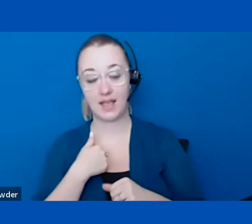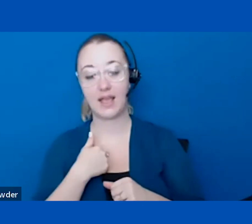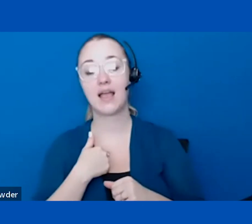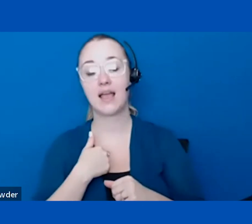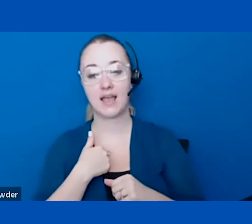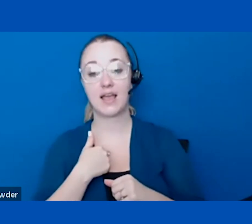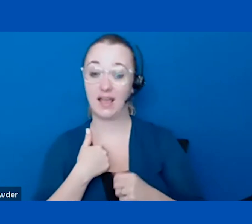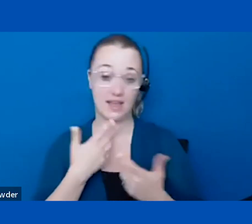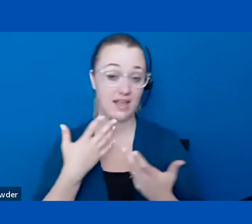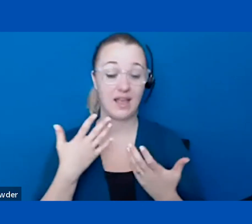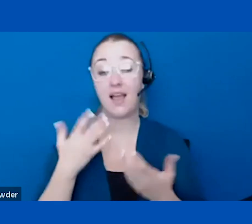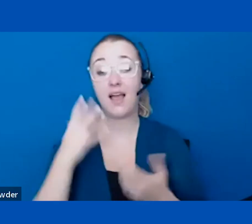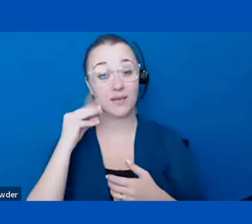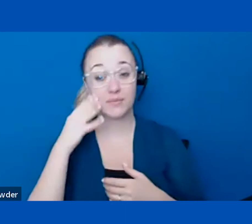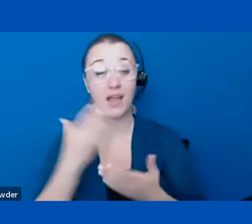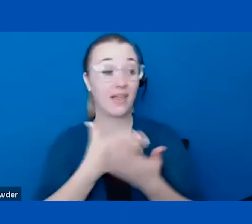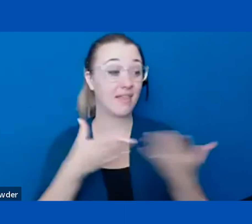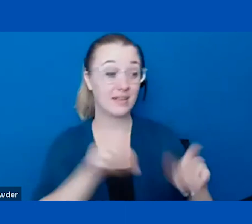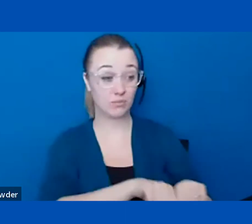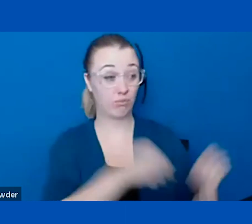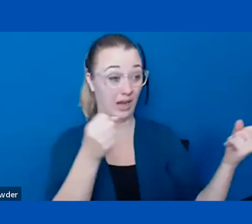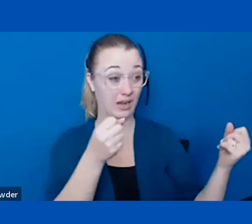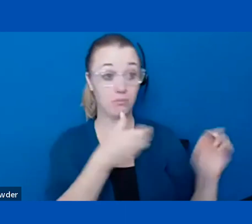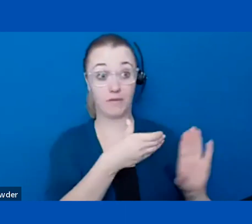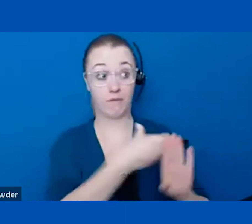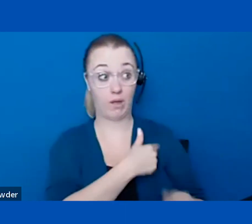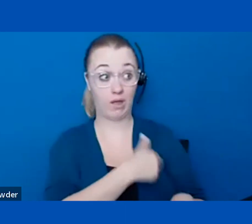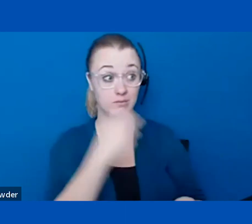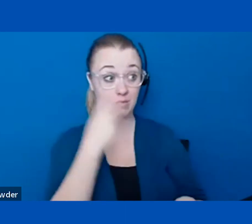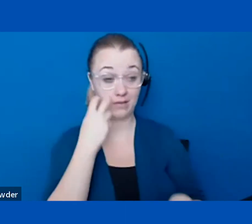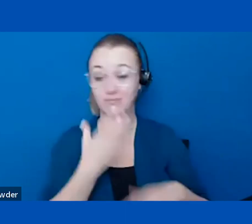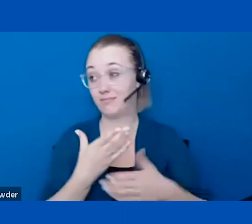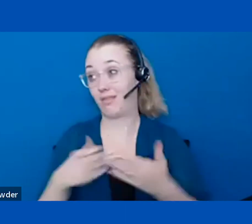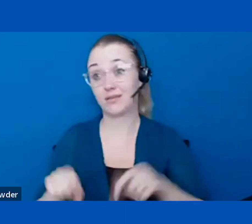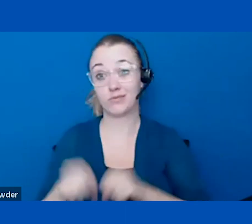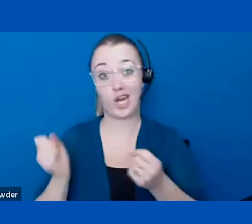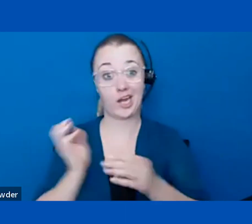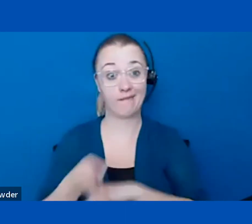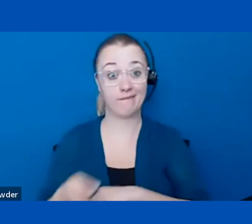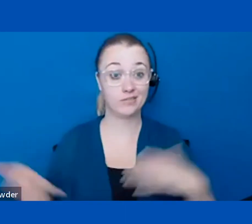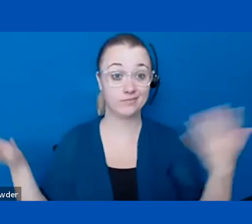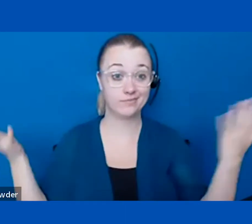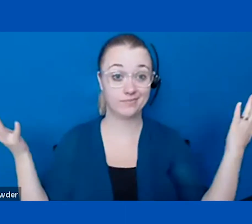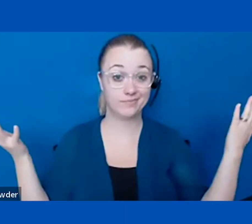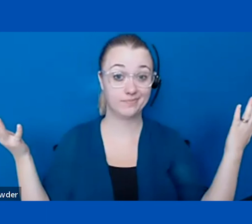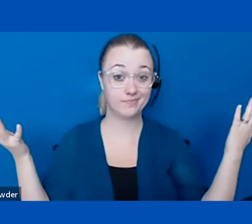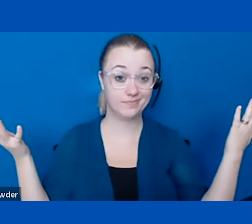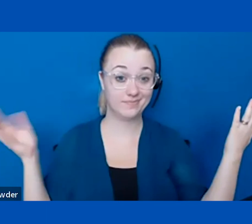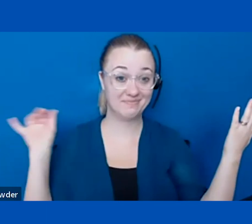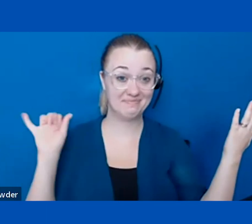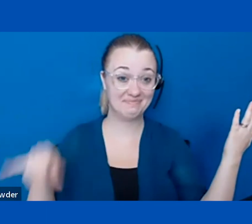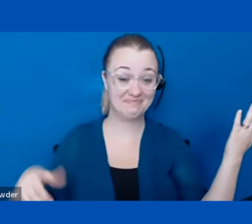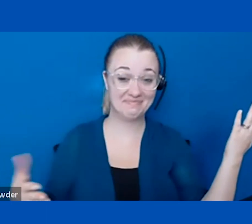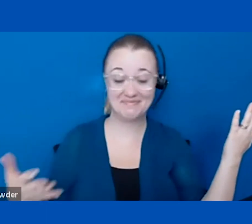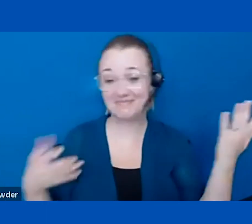broke on me before I was blind, and things broke on me after. So it was very, it